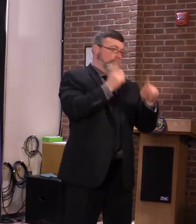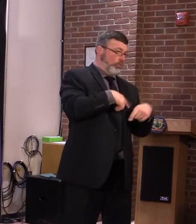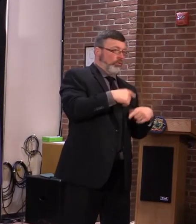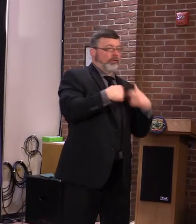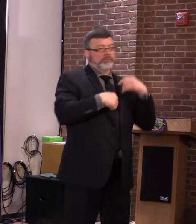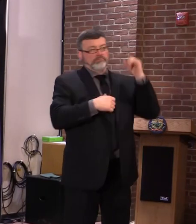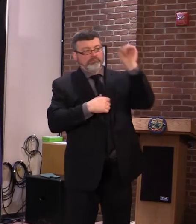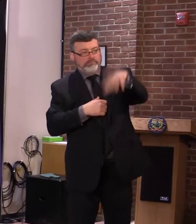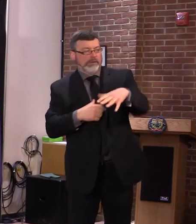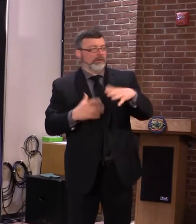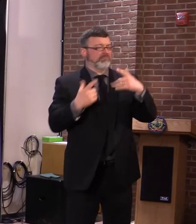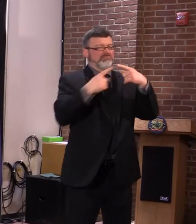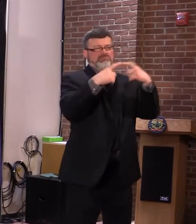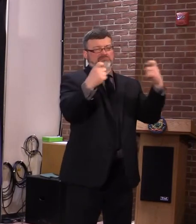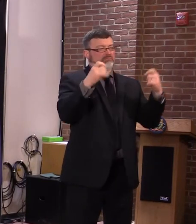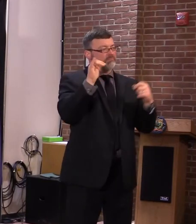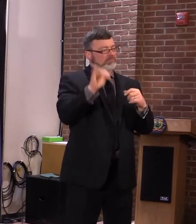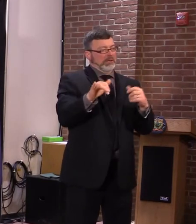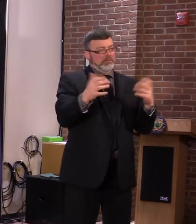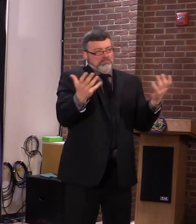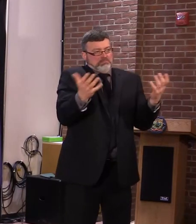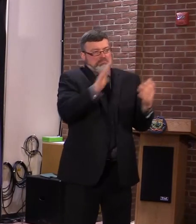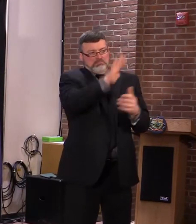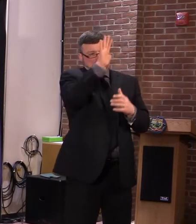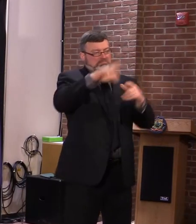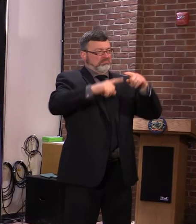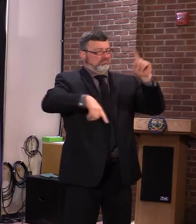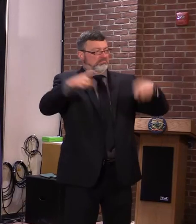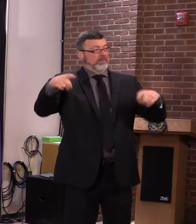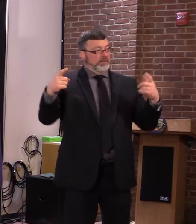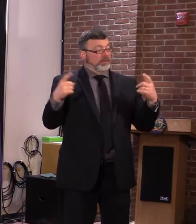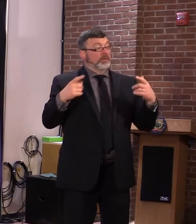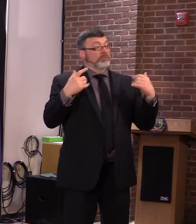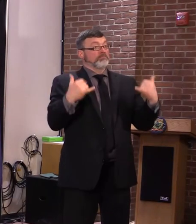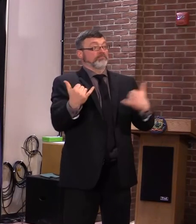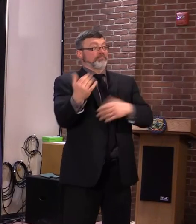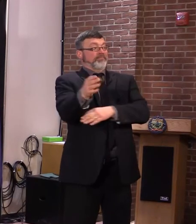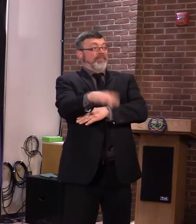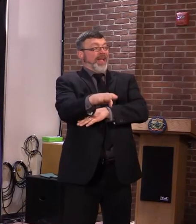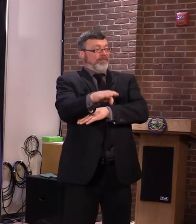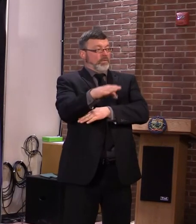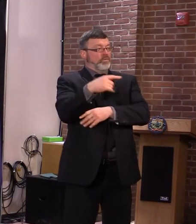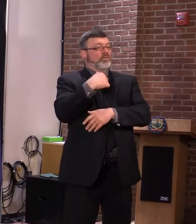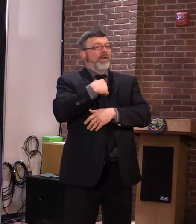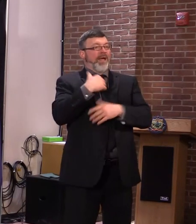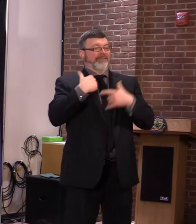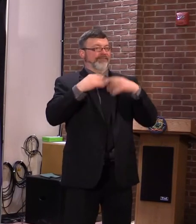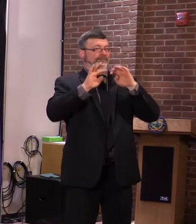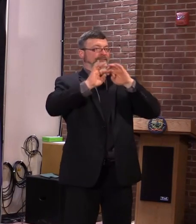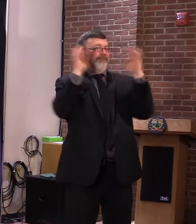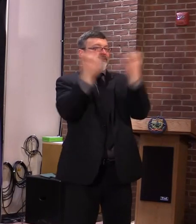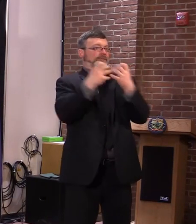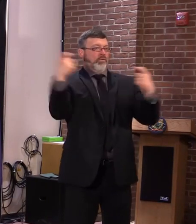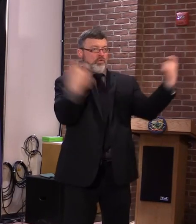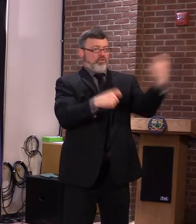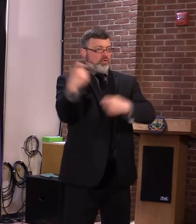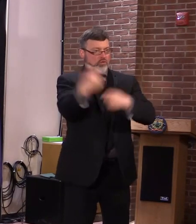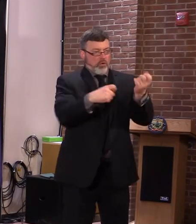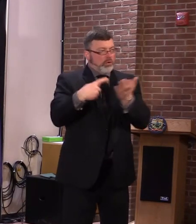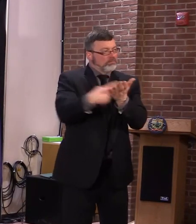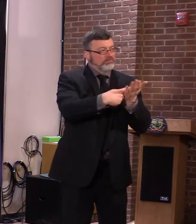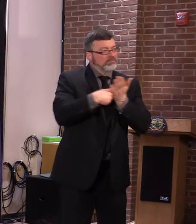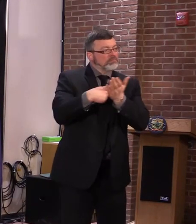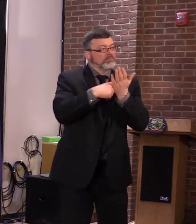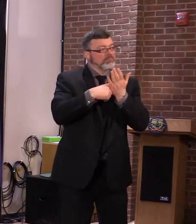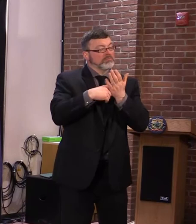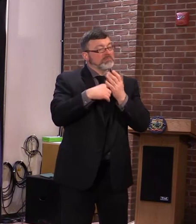as I mentioned, we have a statewide conference call this afternoon to kind of review some of those mechanics. So it is, it's a very challenging moment in a lot of ways, but